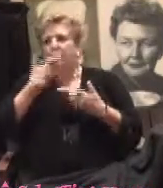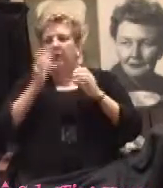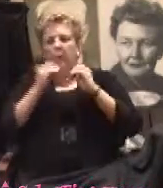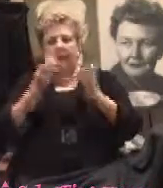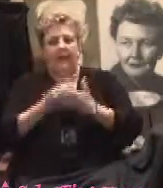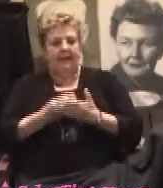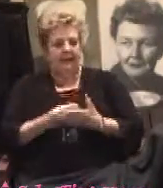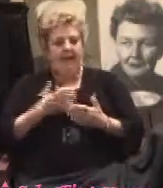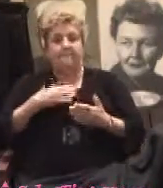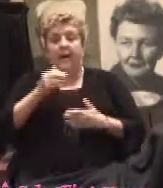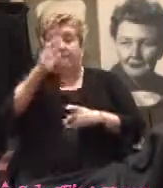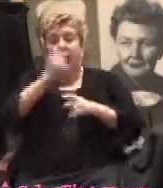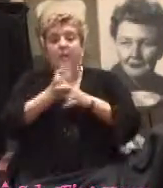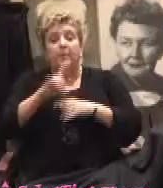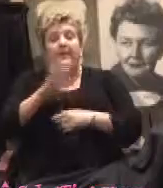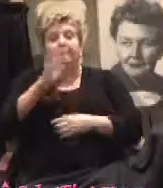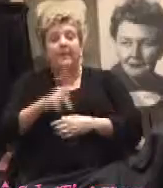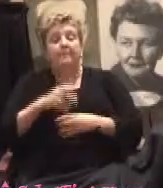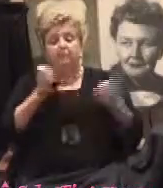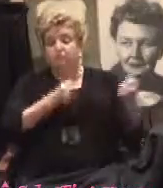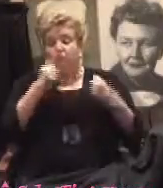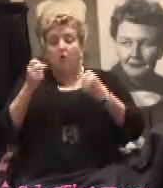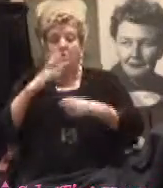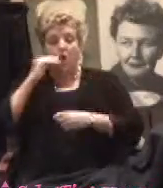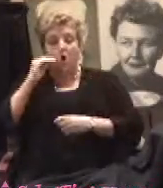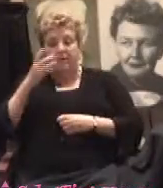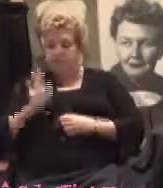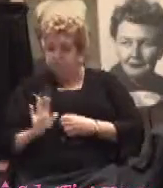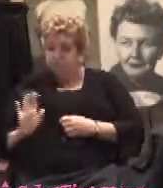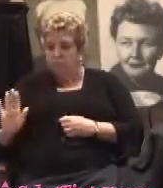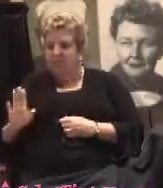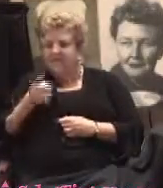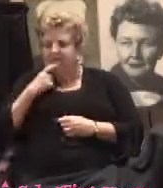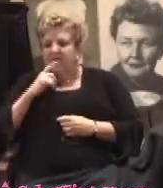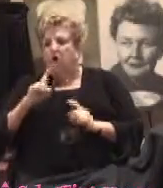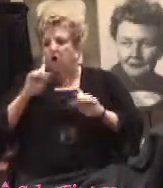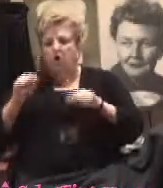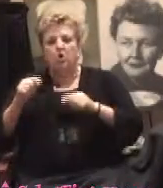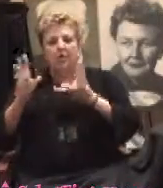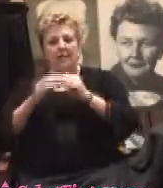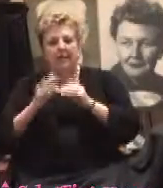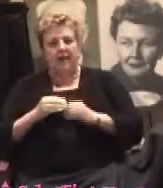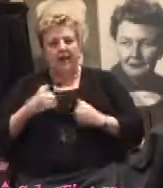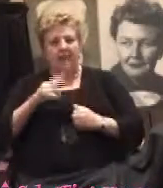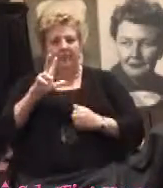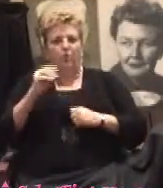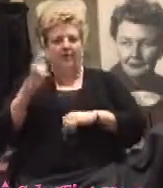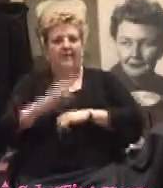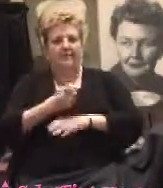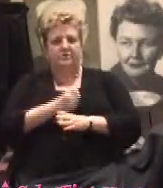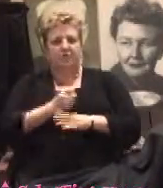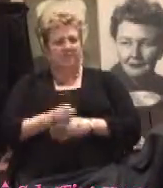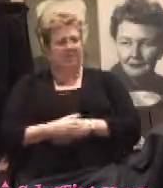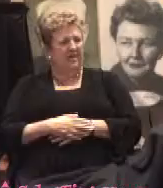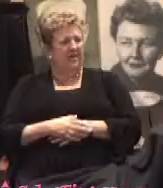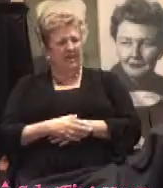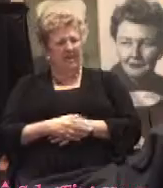home. He pushed me out of his car and said, go to a meeting. I had 30 days of sobriety and I thought, go to a meeting?